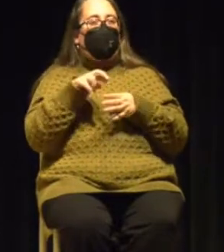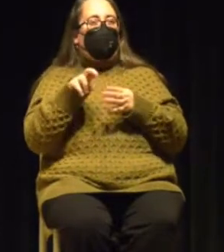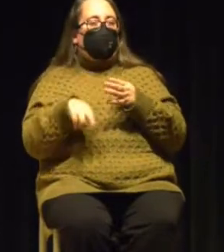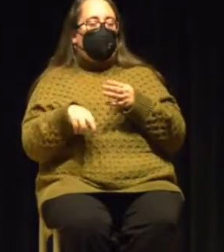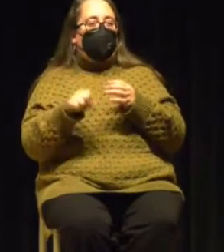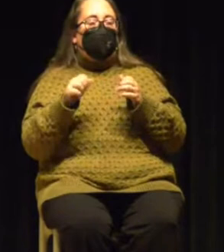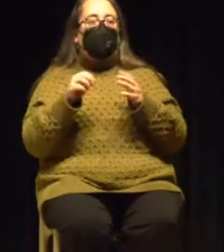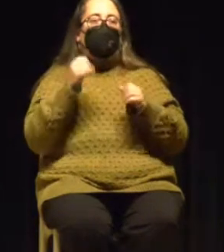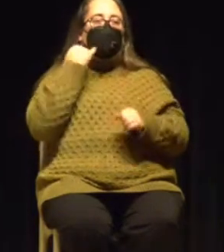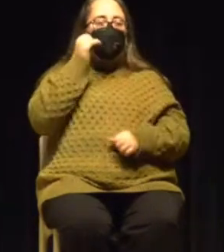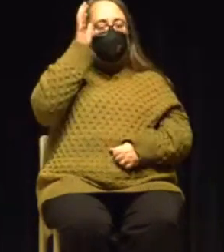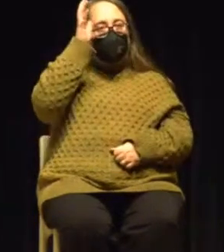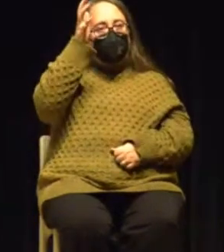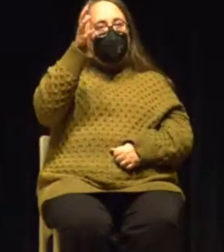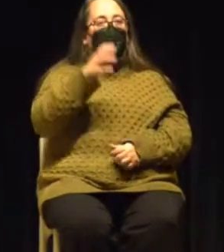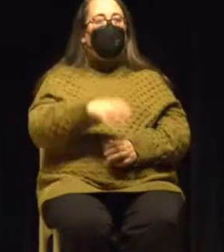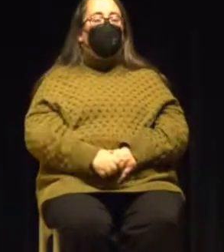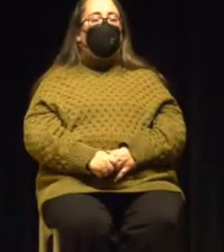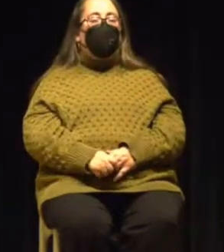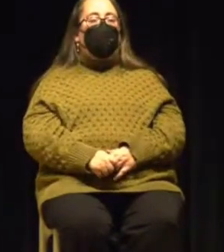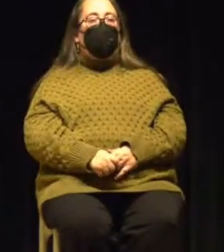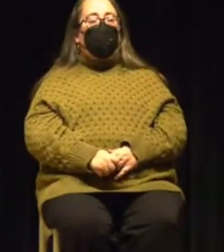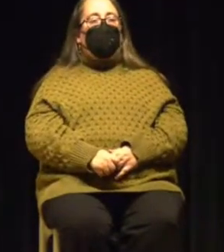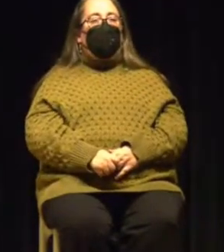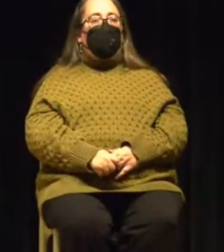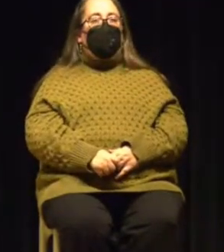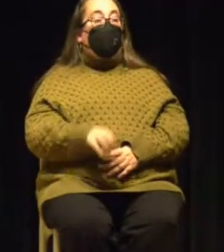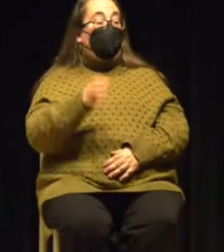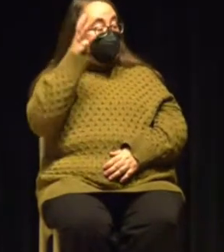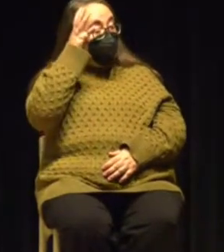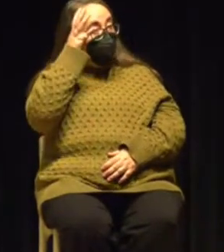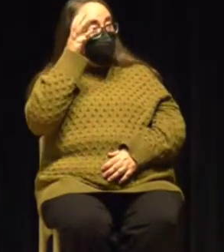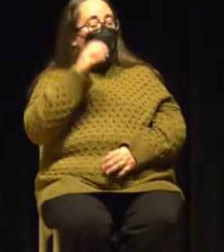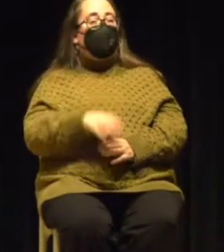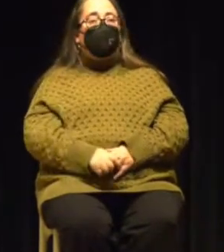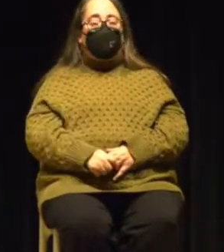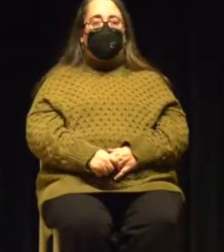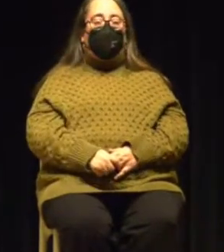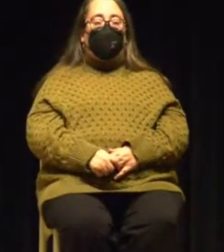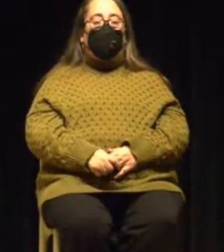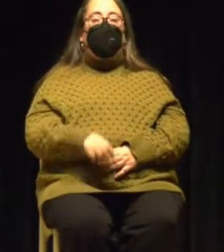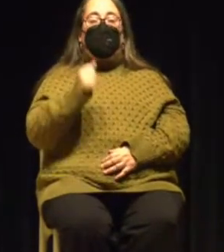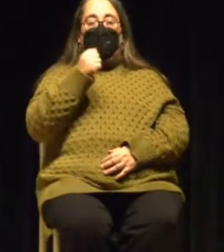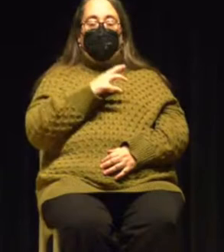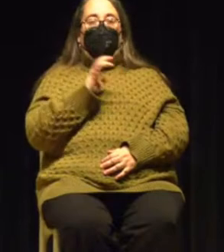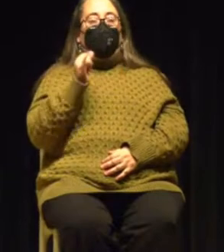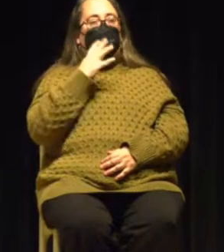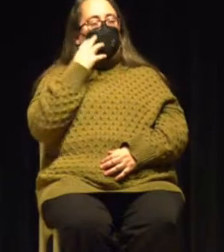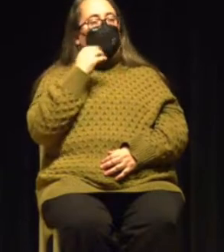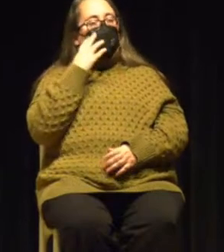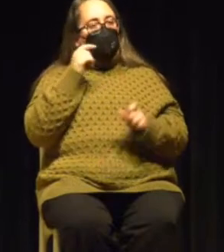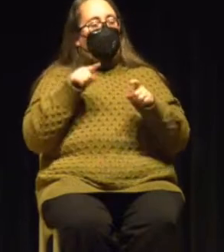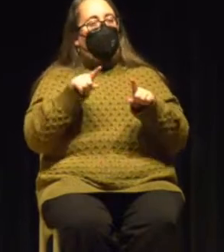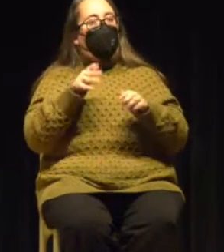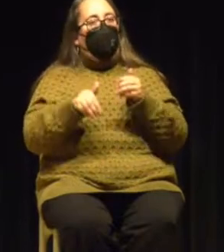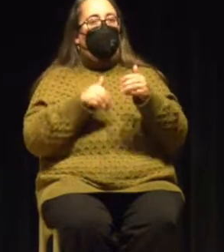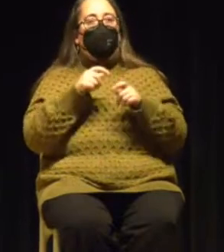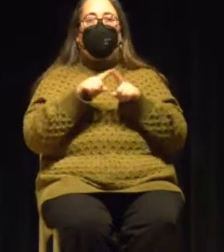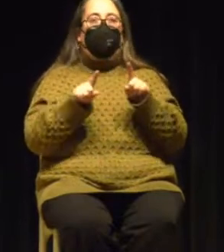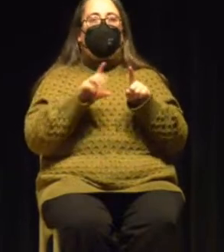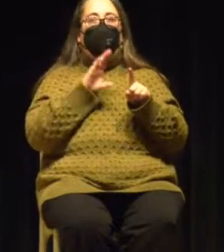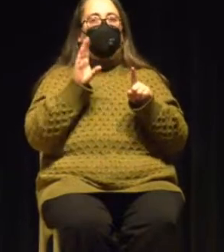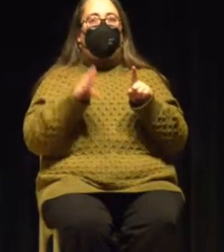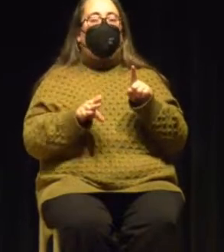Right. So whether it's your grandfather, whether, you know, it's my dad, your dad, you know, men are also kind of going through a parallel process, but it just